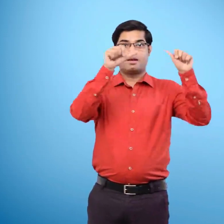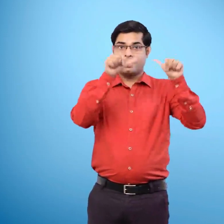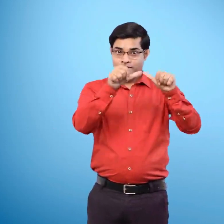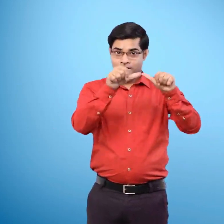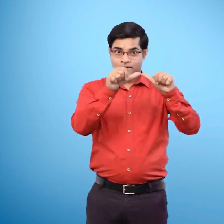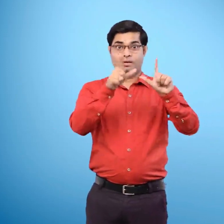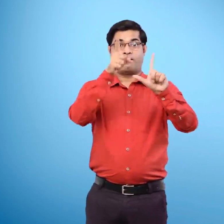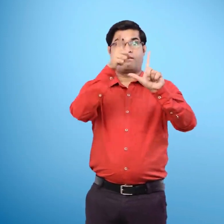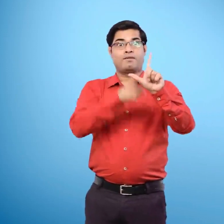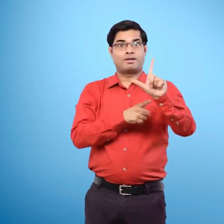DAY.